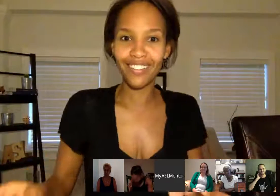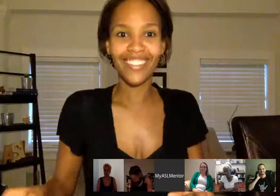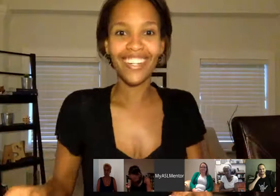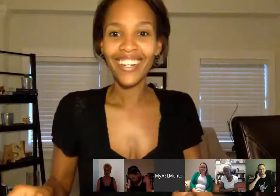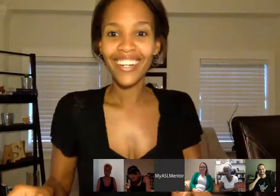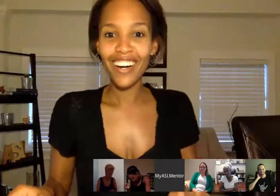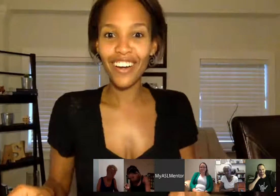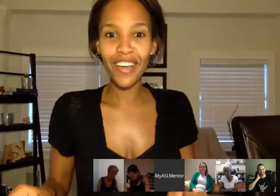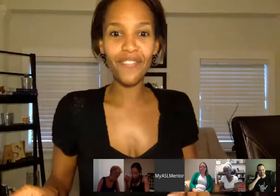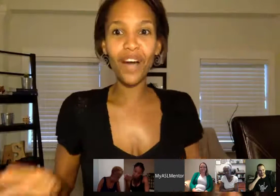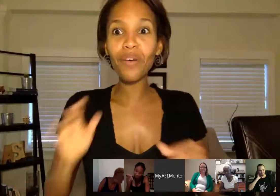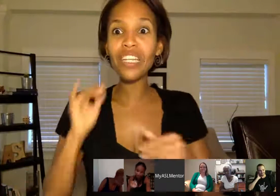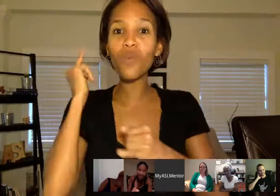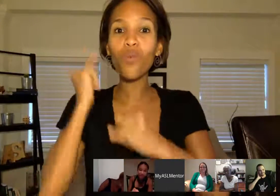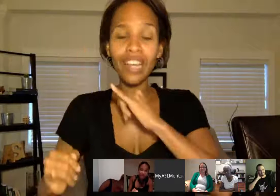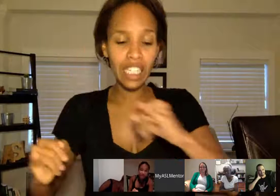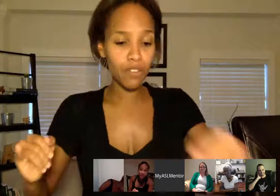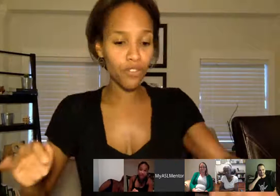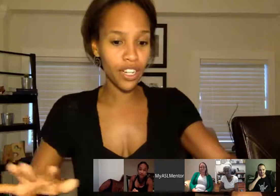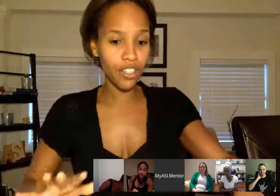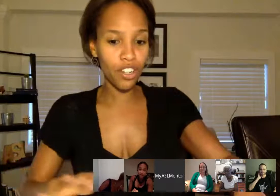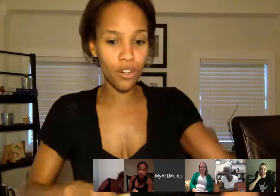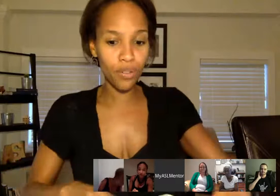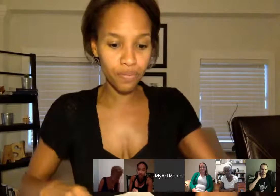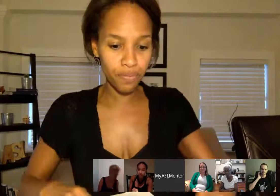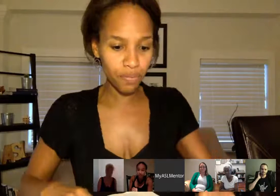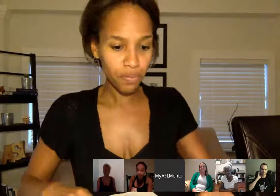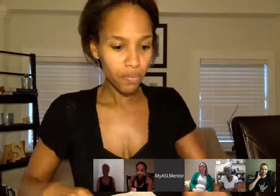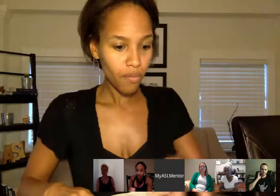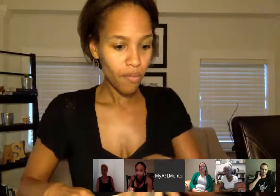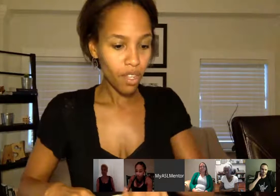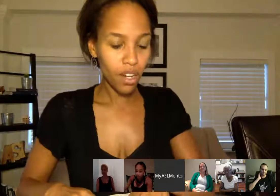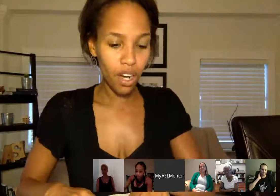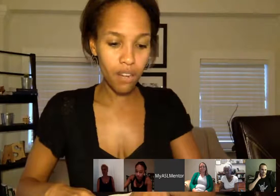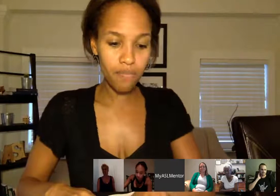provide. All right. I want to say one last thing before you guys go.